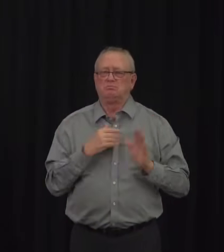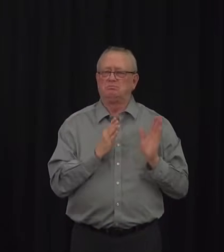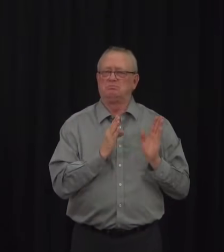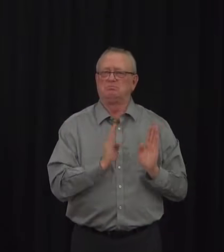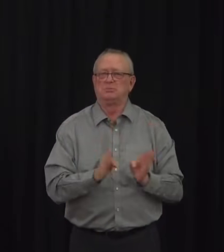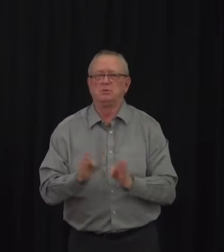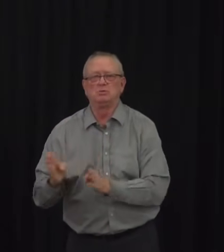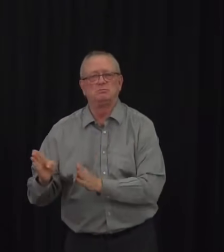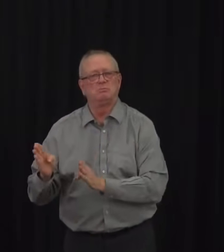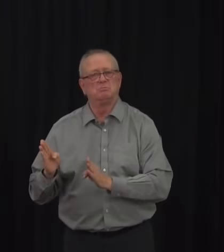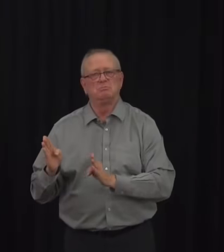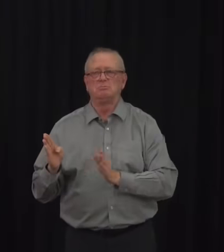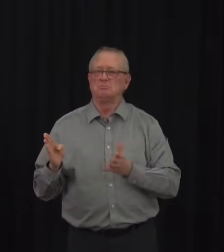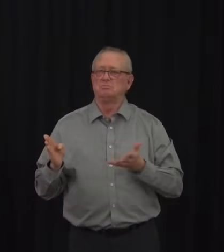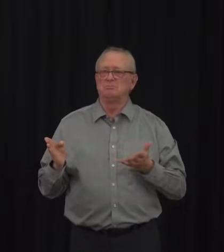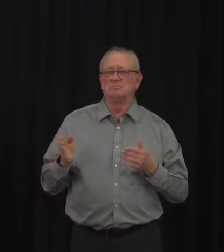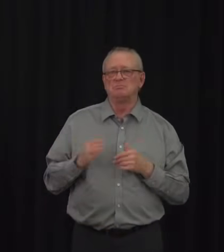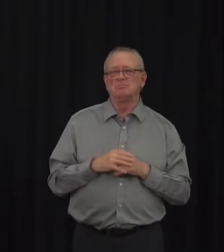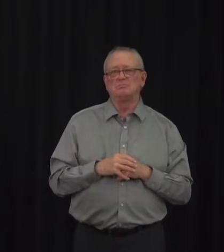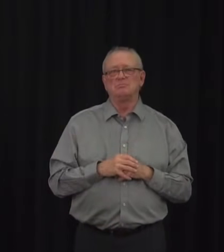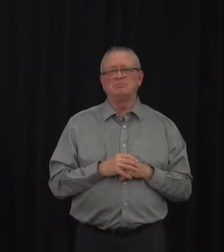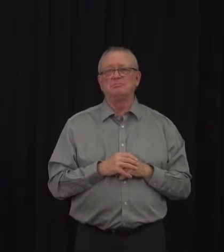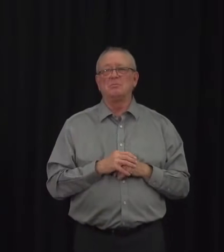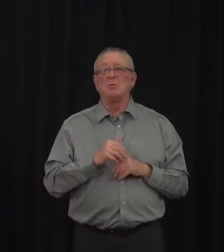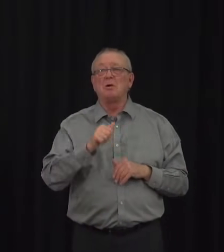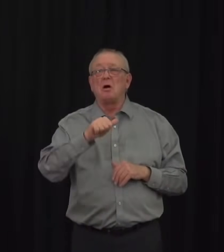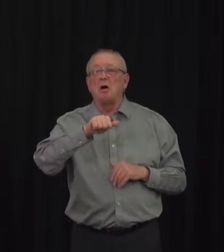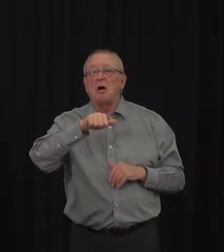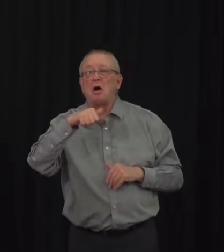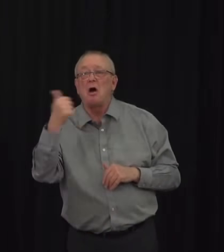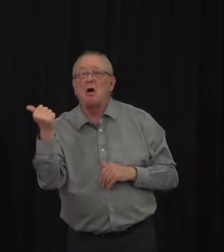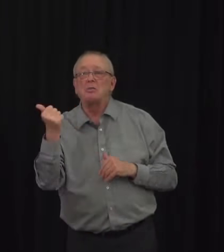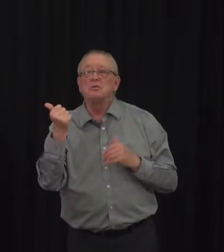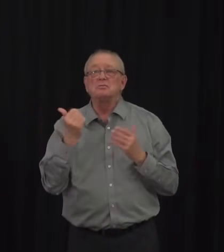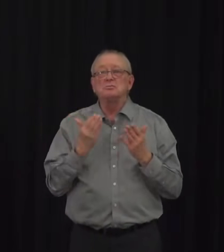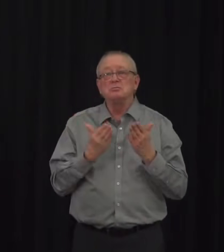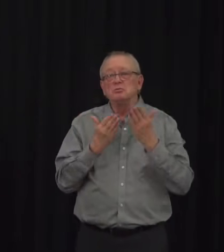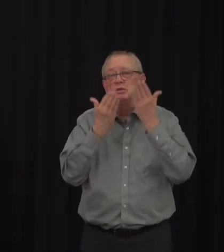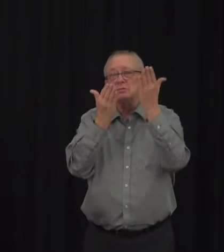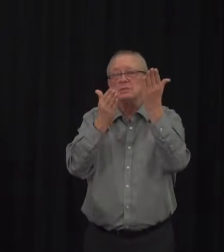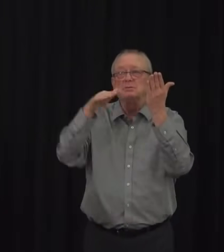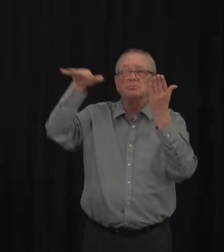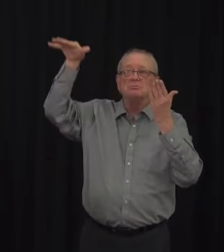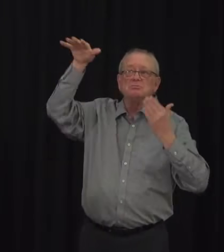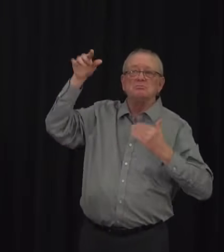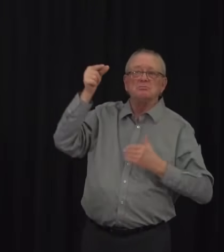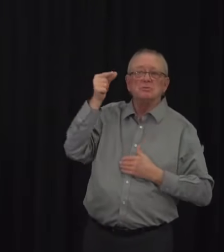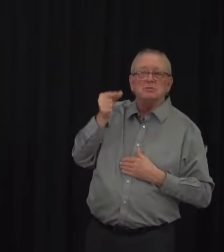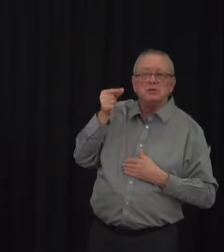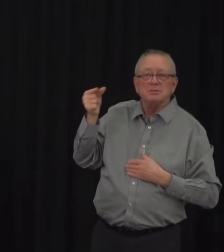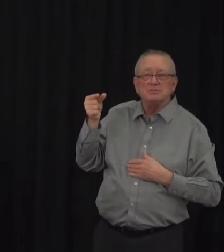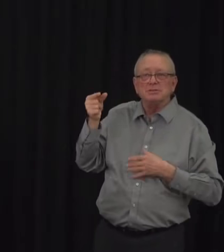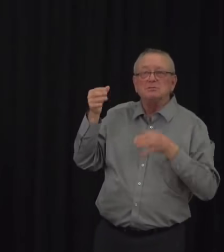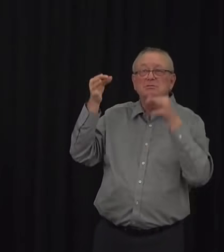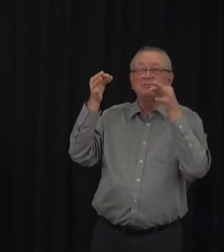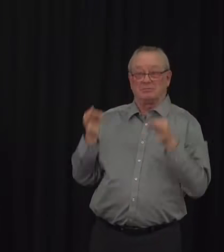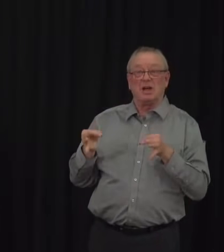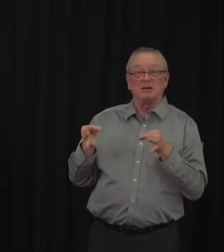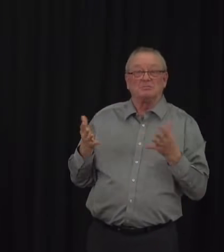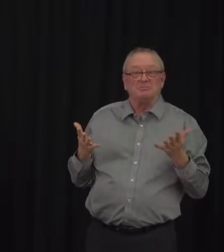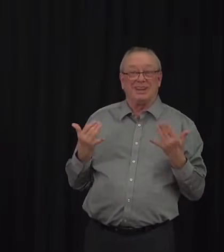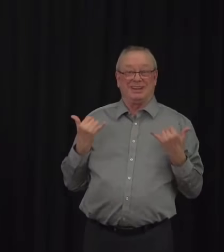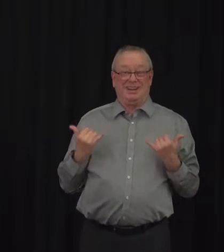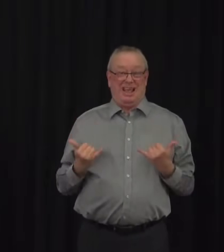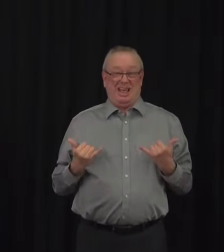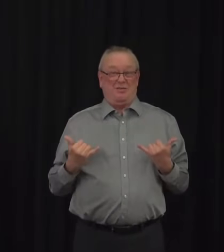to bring forward to our elected decision makers for their consideration. And no decisions have yet been made, but of course